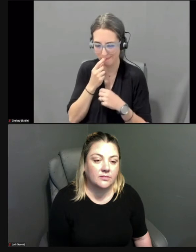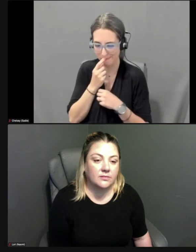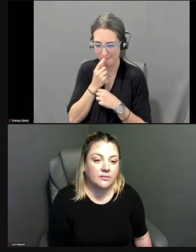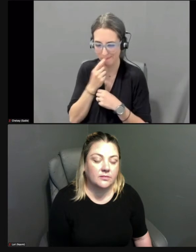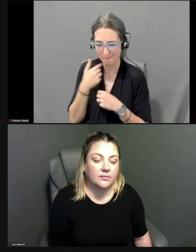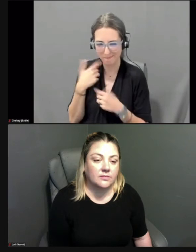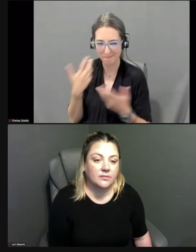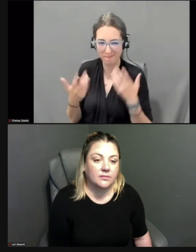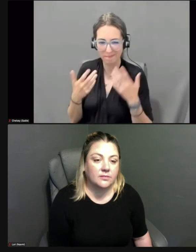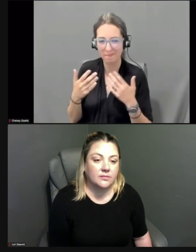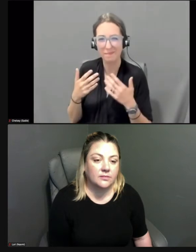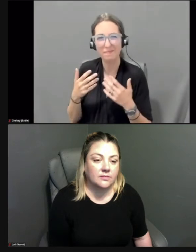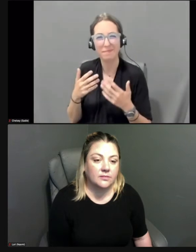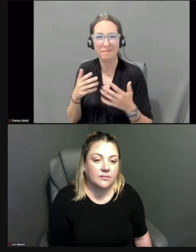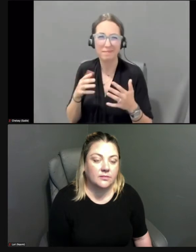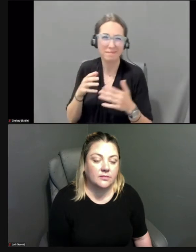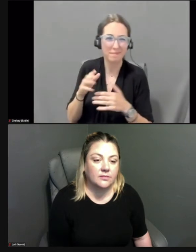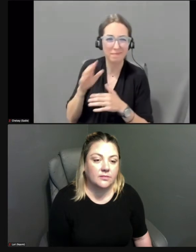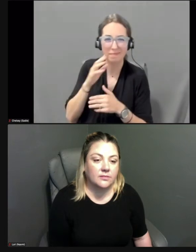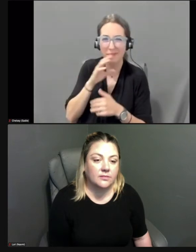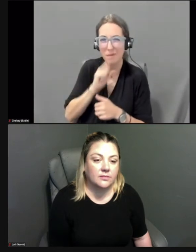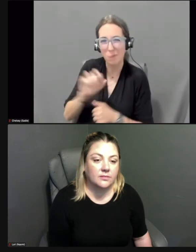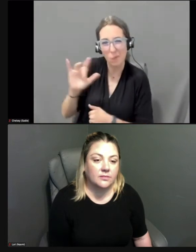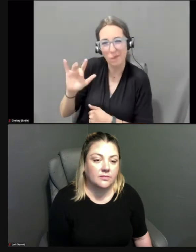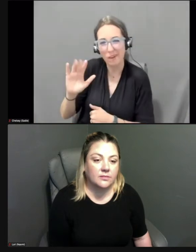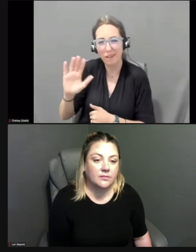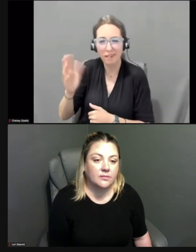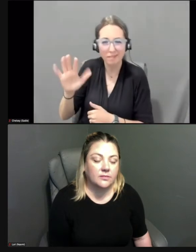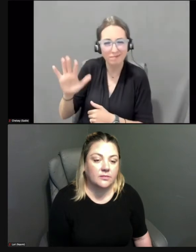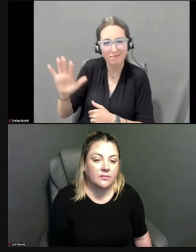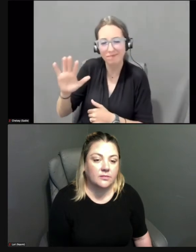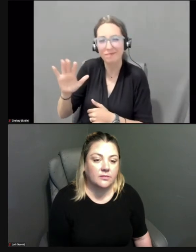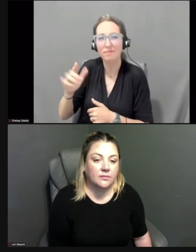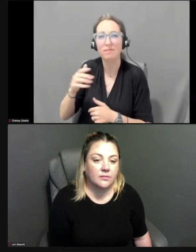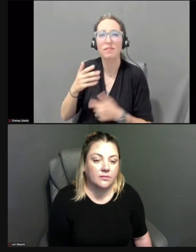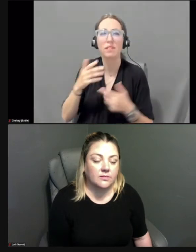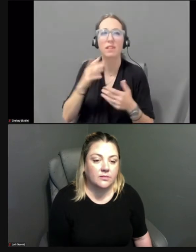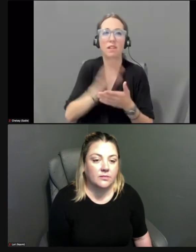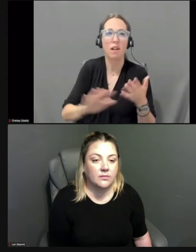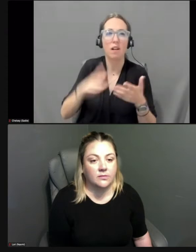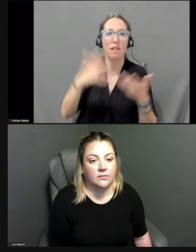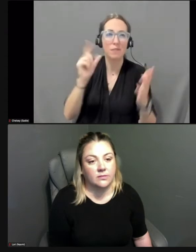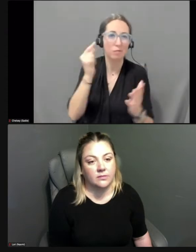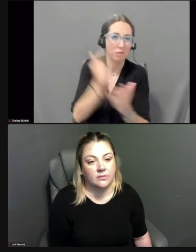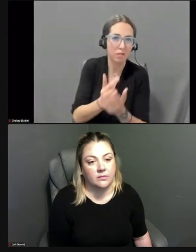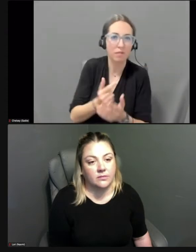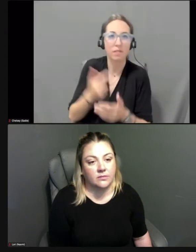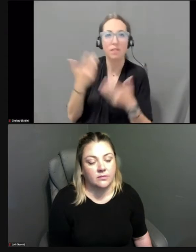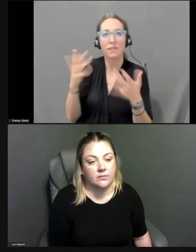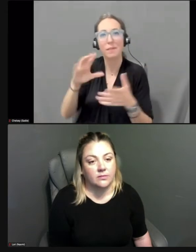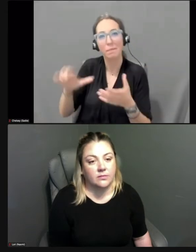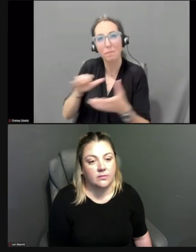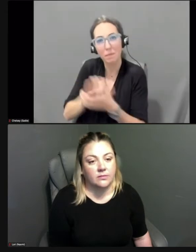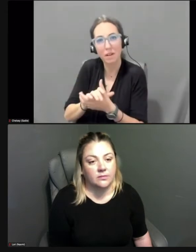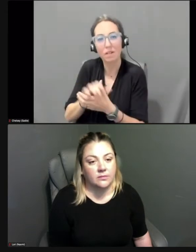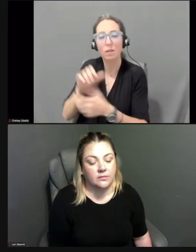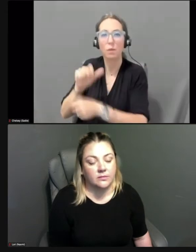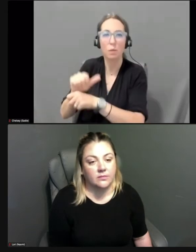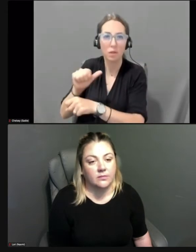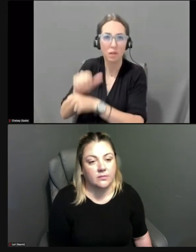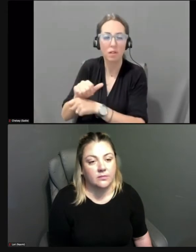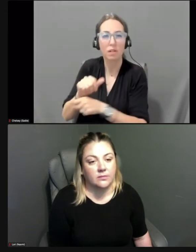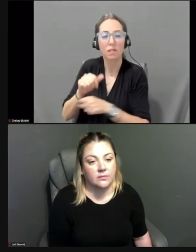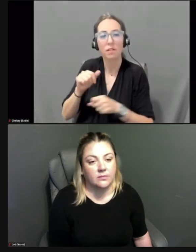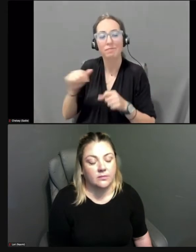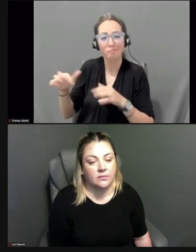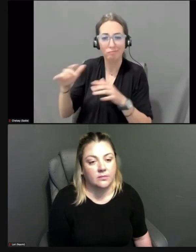late 20s. Like I had graduated college, got married, was working, and still kind of maintaining